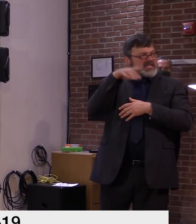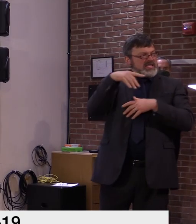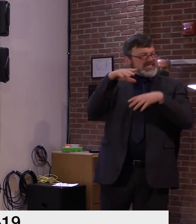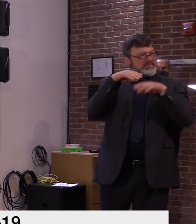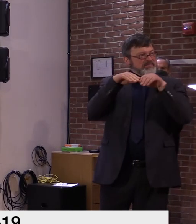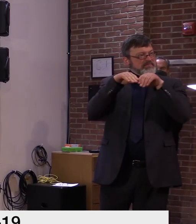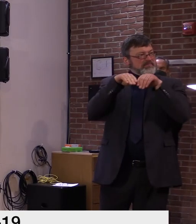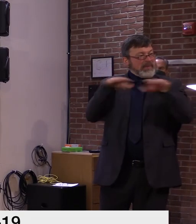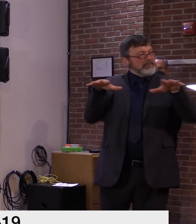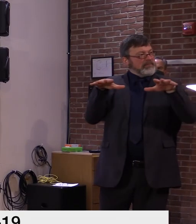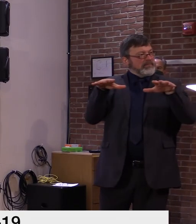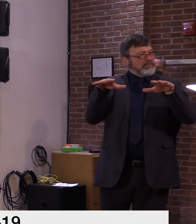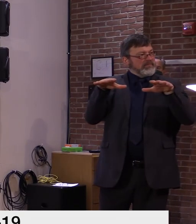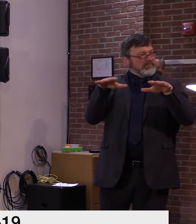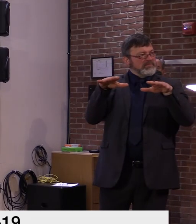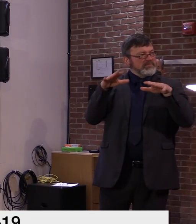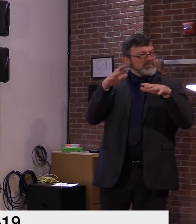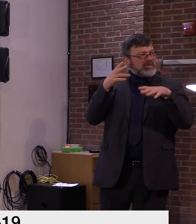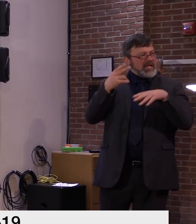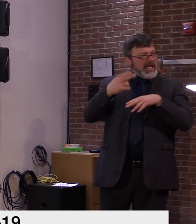in Swanton?